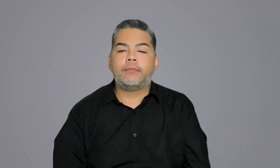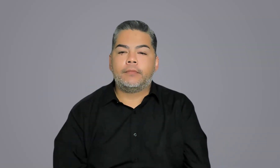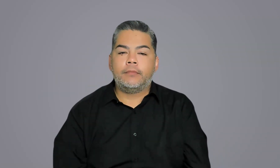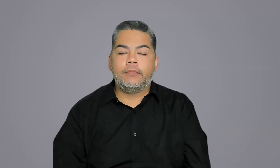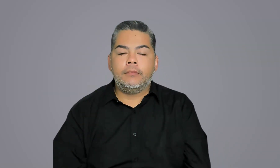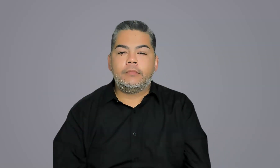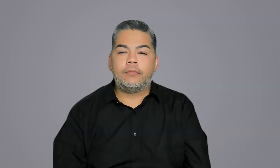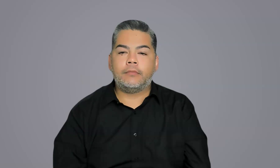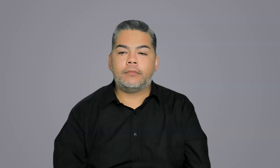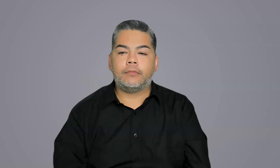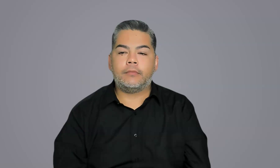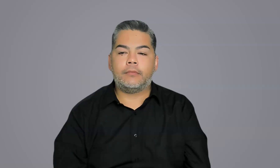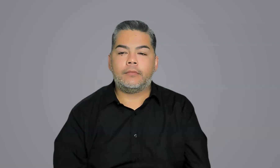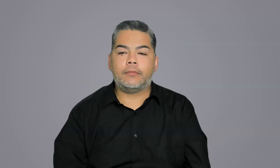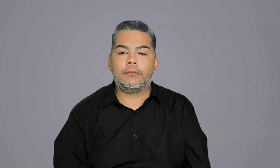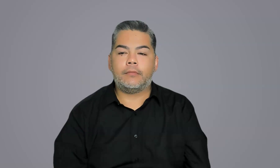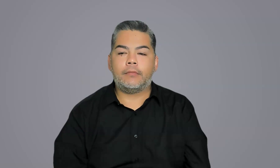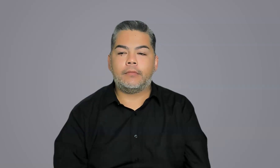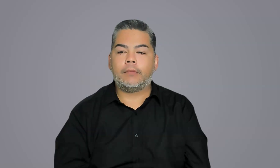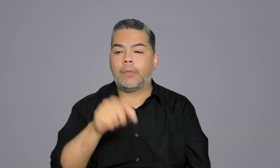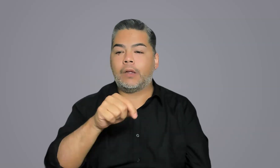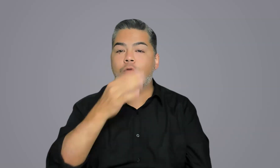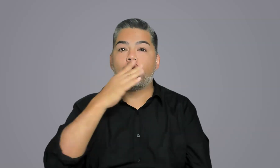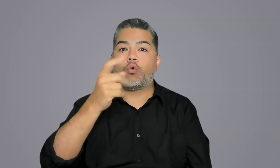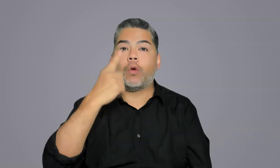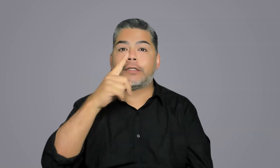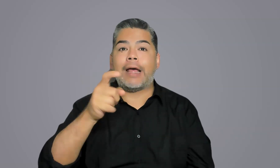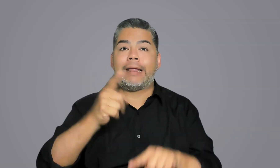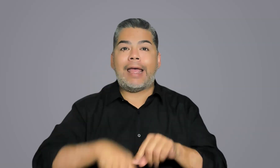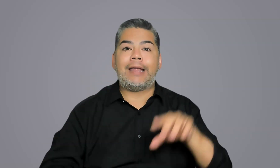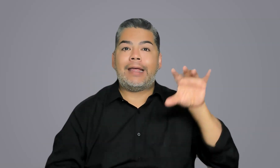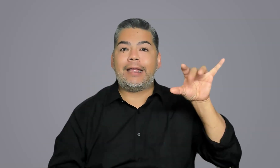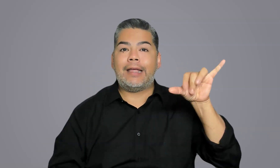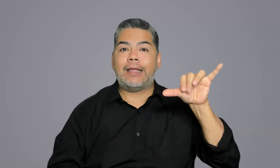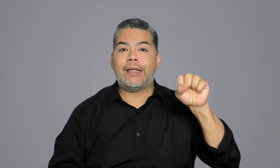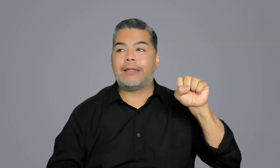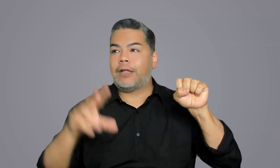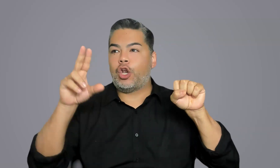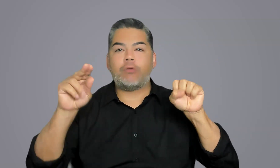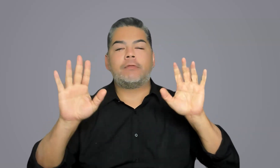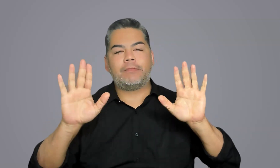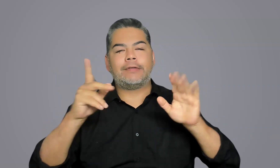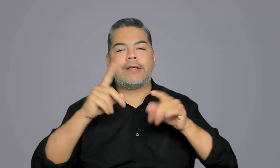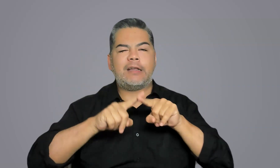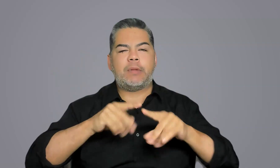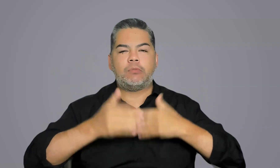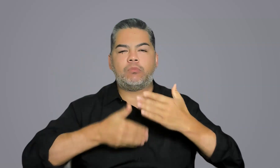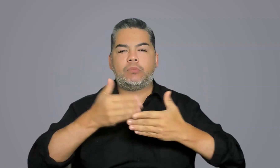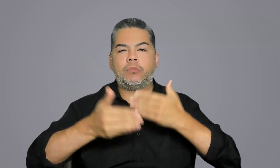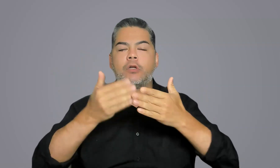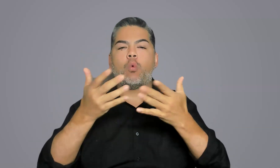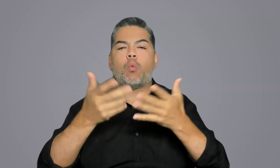And unfortunately, I can't say a yes or no or give a really point blank answer because it depends on how the compression is done and what elements are removed when it